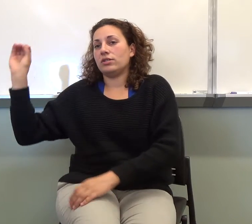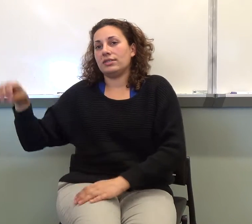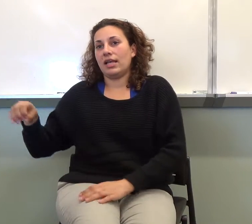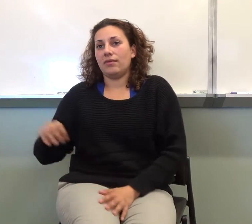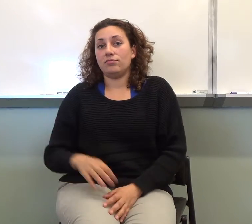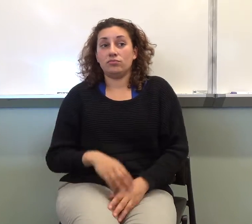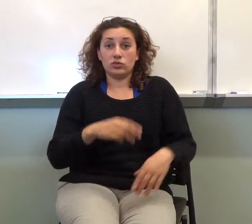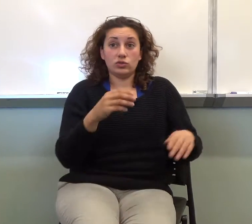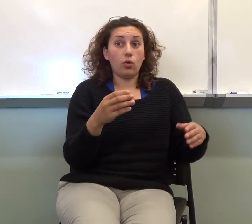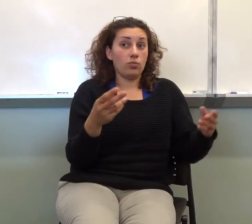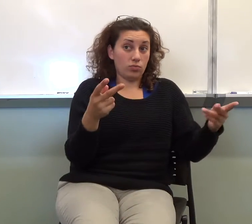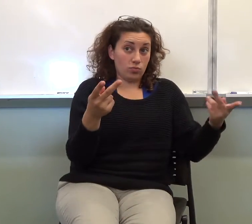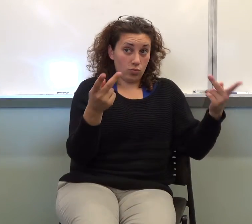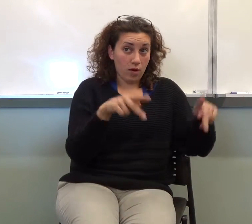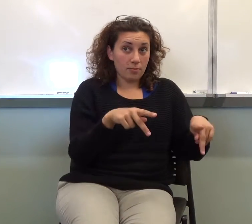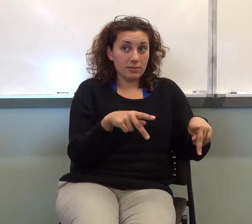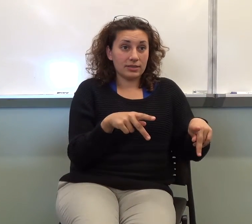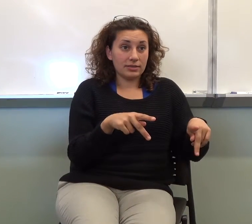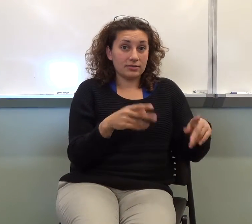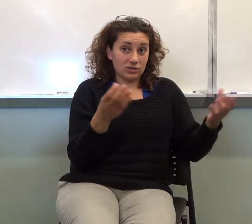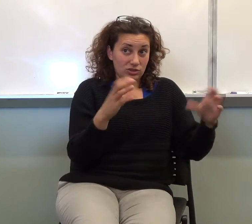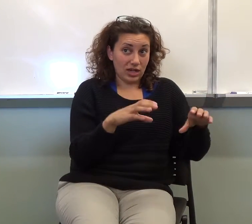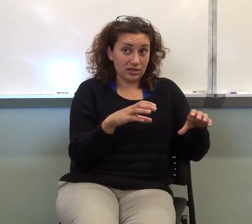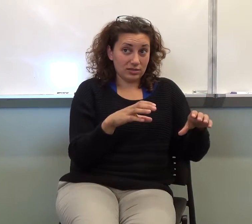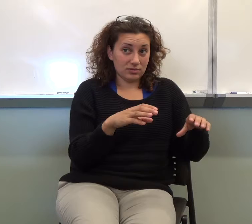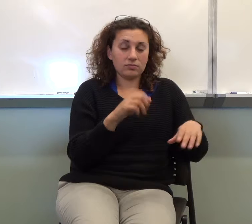probability that it will not break.